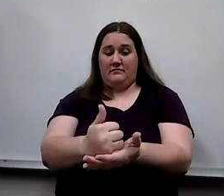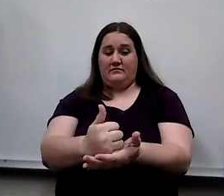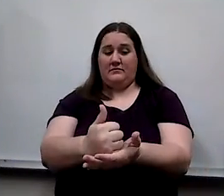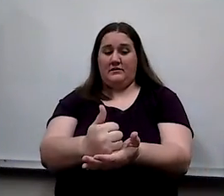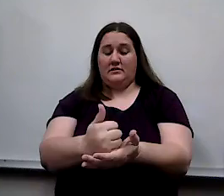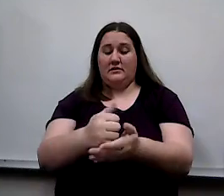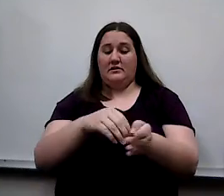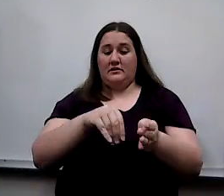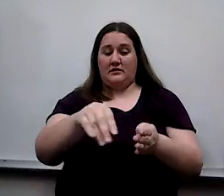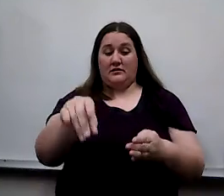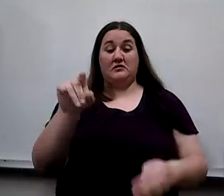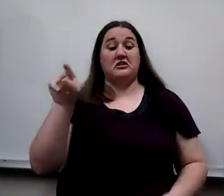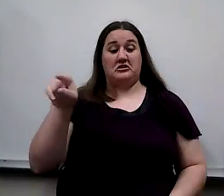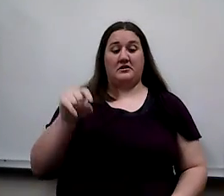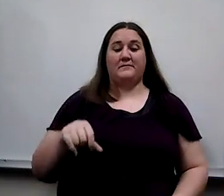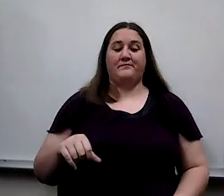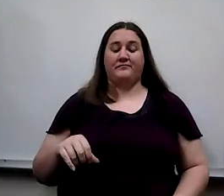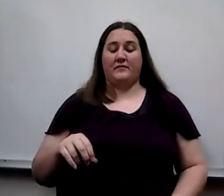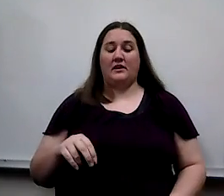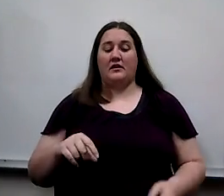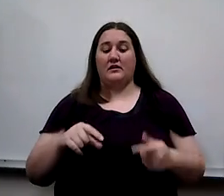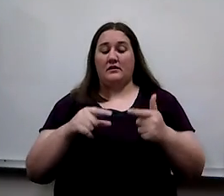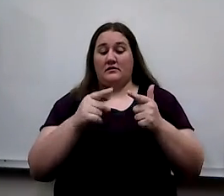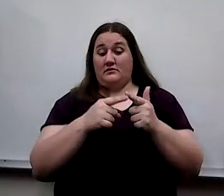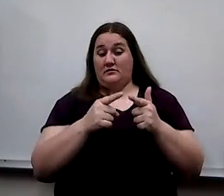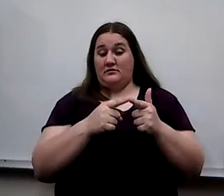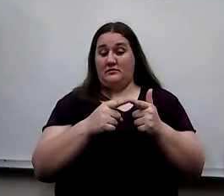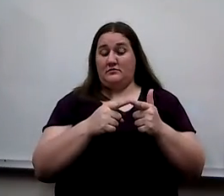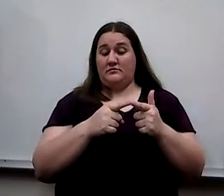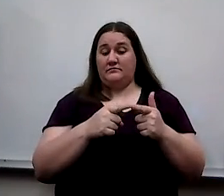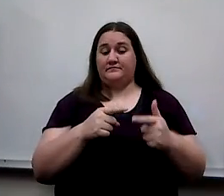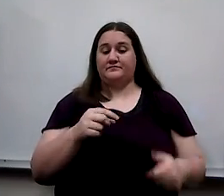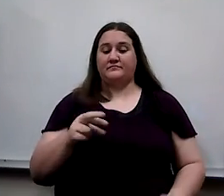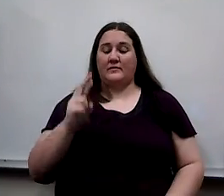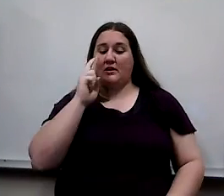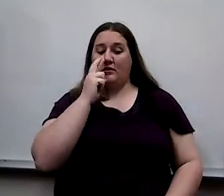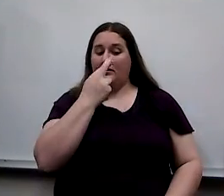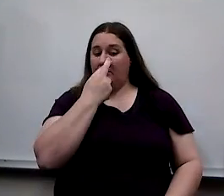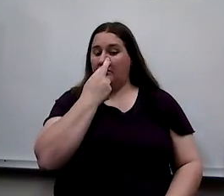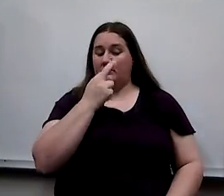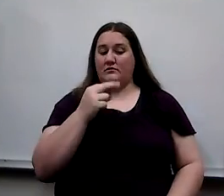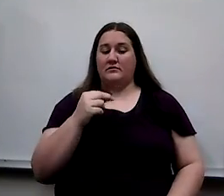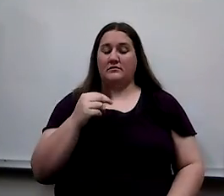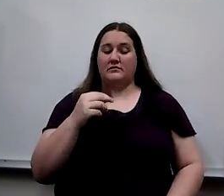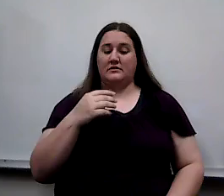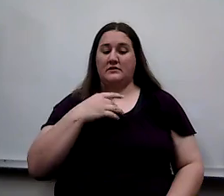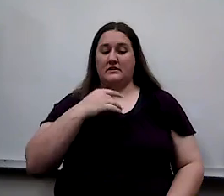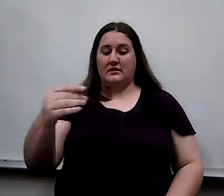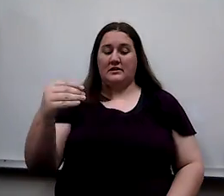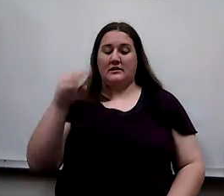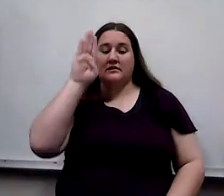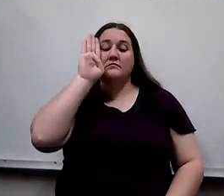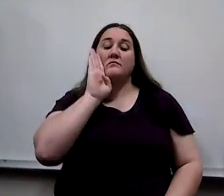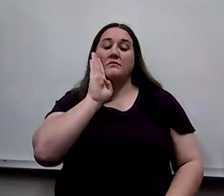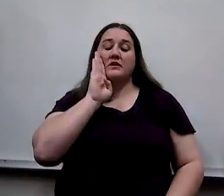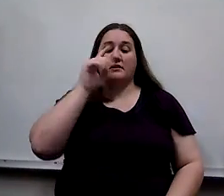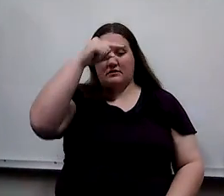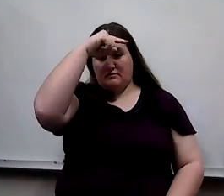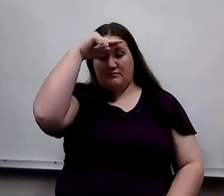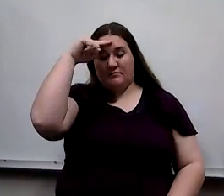the soil in your garden to make sure it is suitable. Rose bushes like brown to black soil. Clay soil